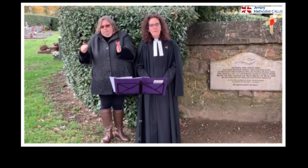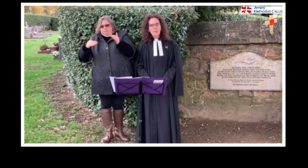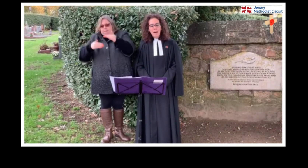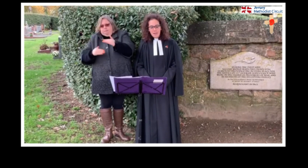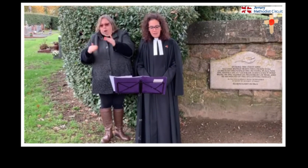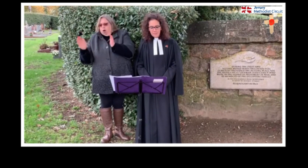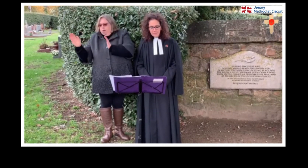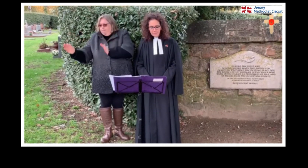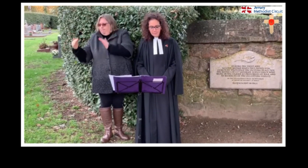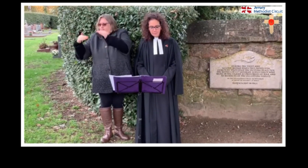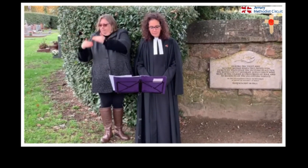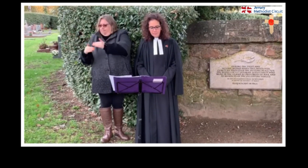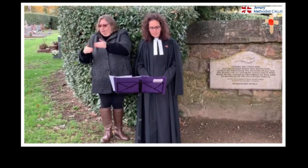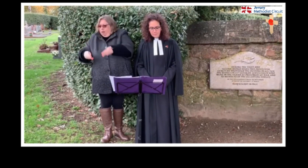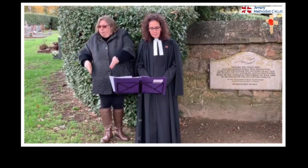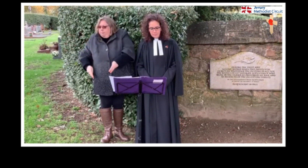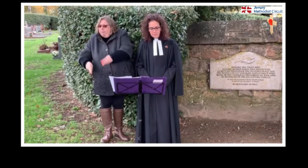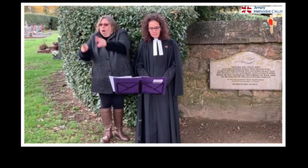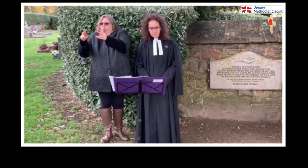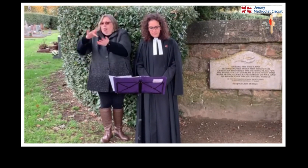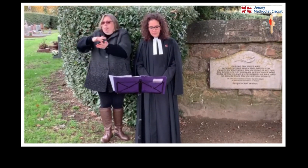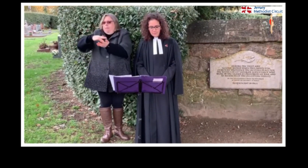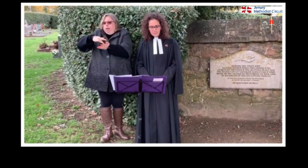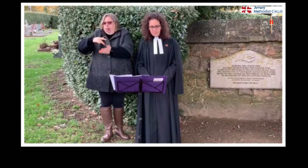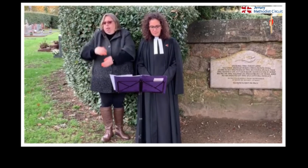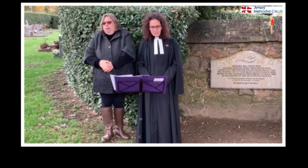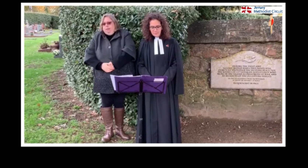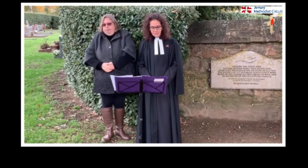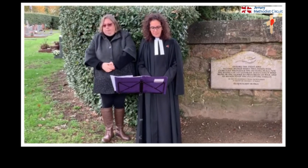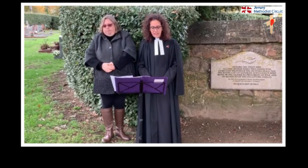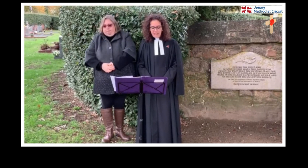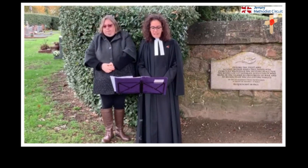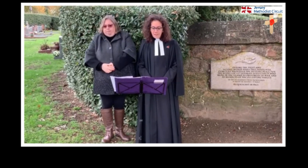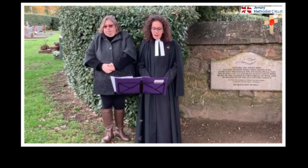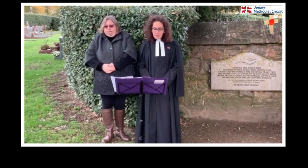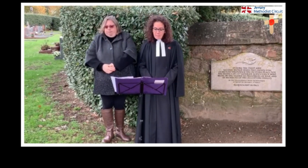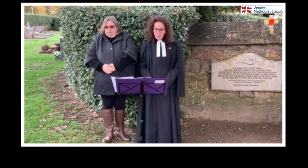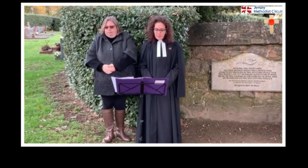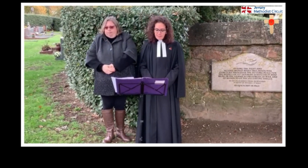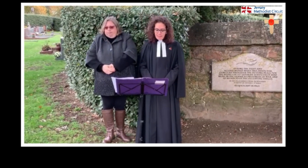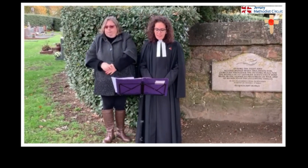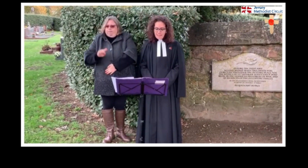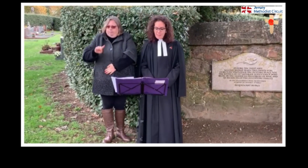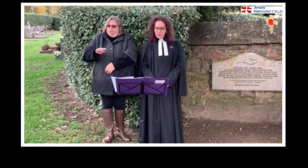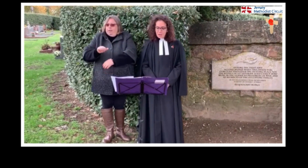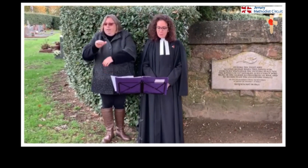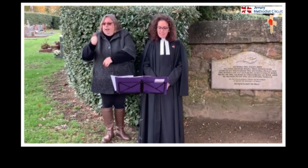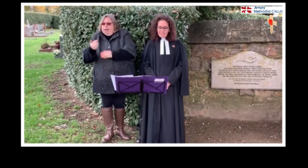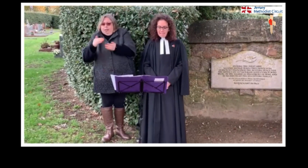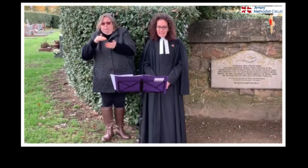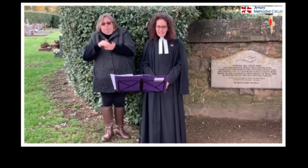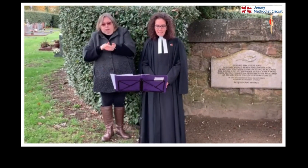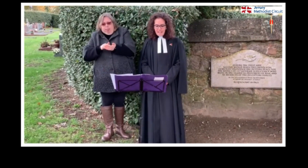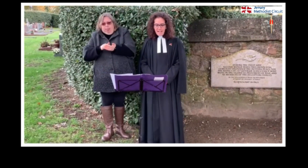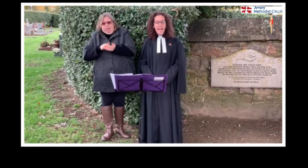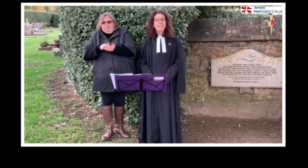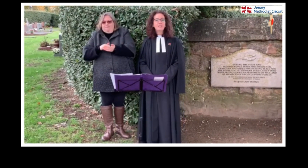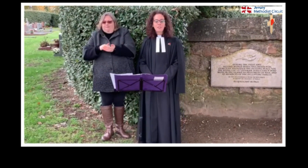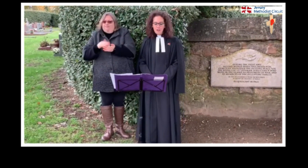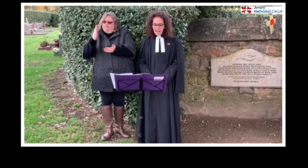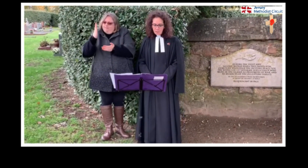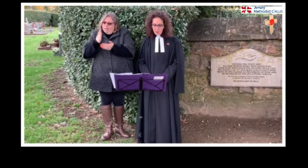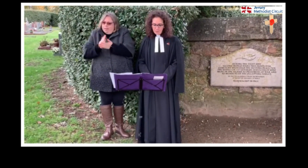by a gravel path. In the following months, the cemetery was designated